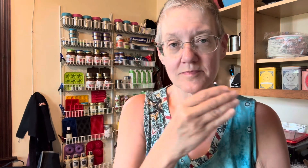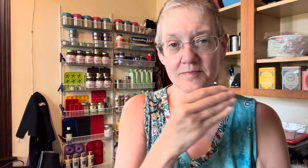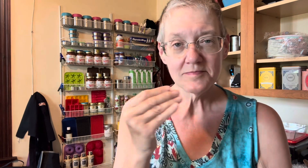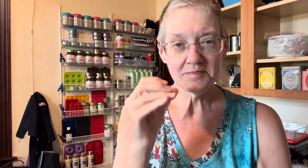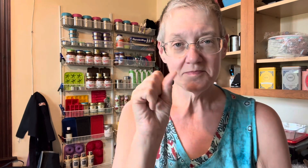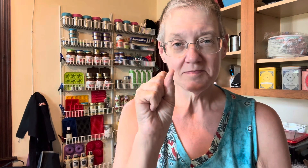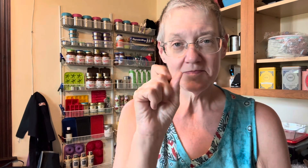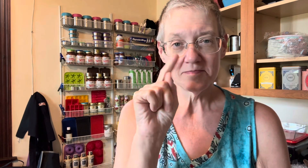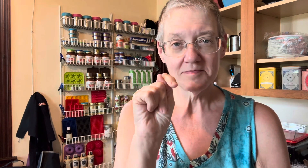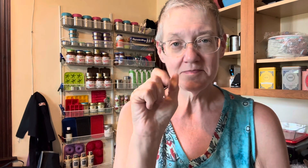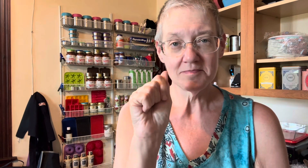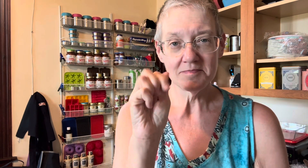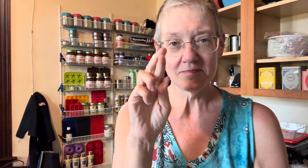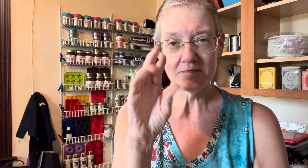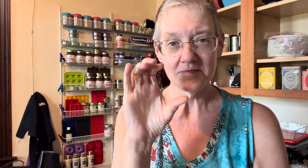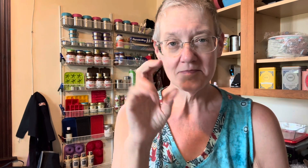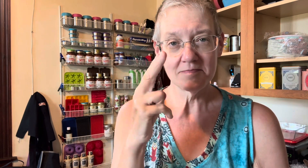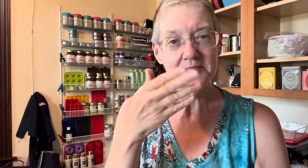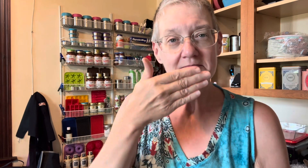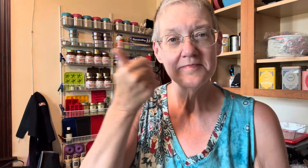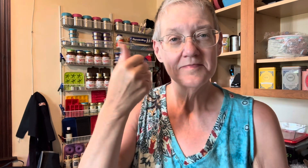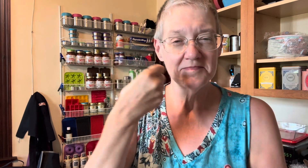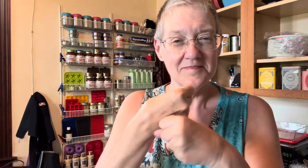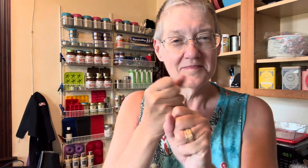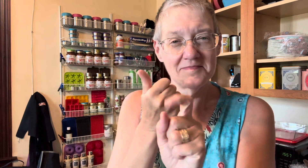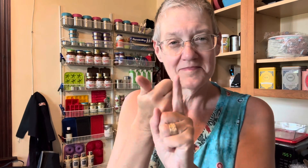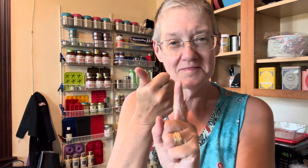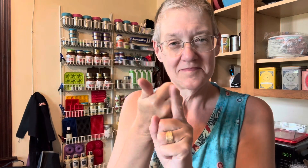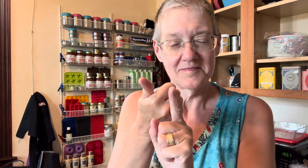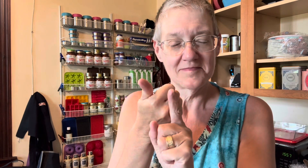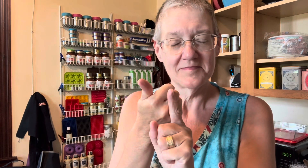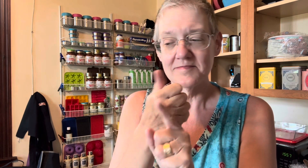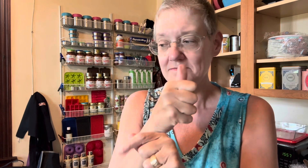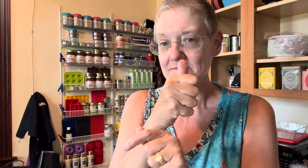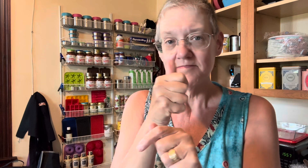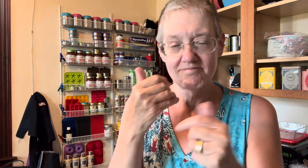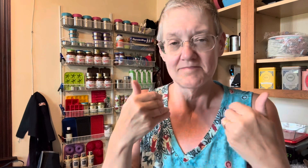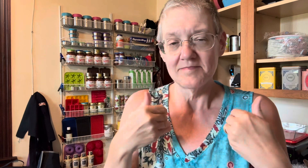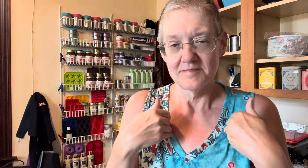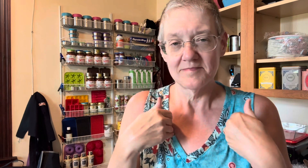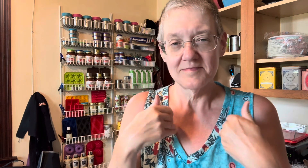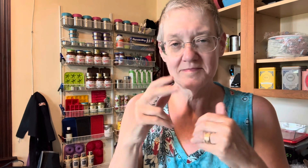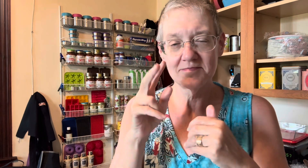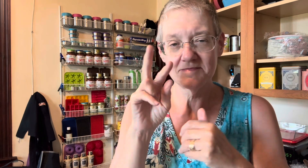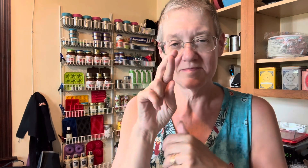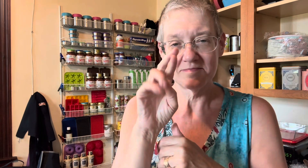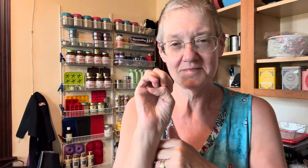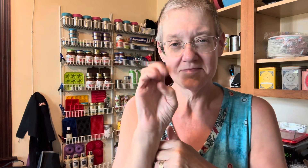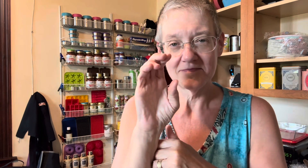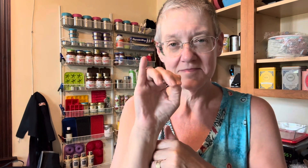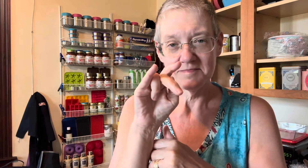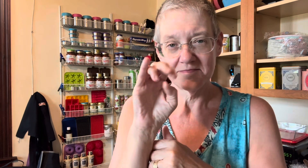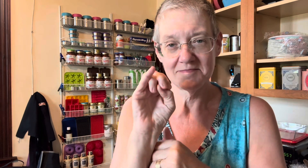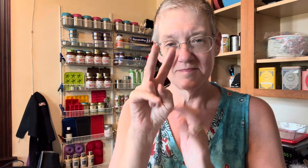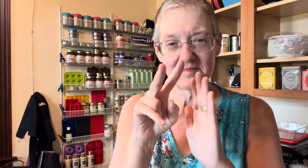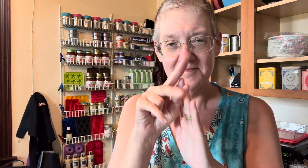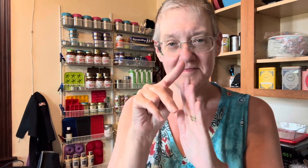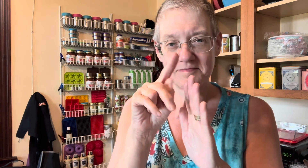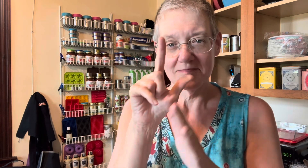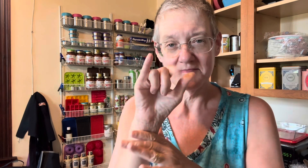have sugar and starch in them. So it's best to make it yourself. I have a recipe